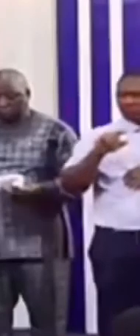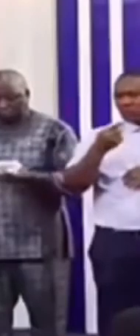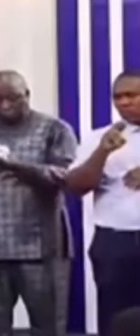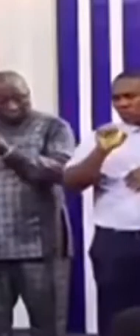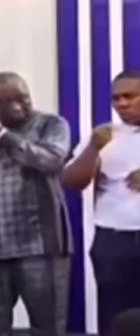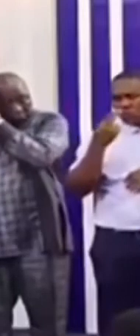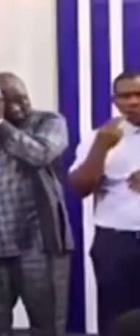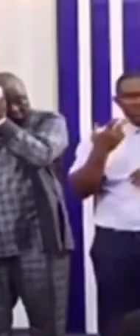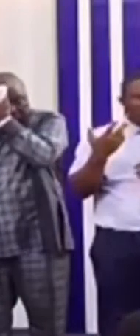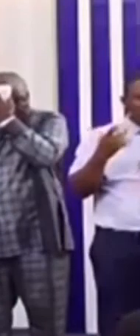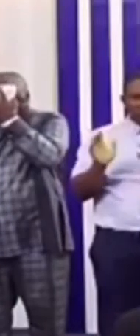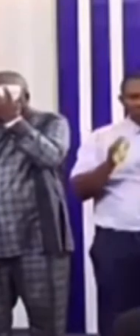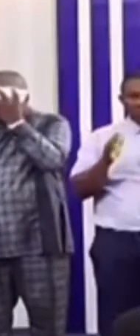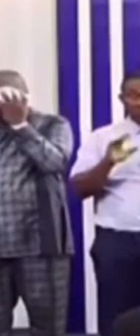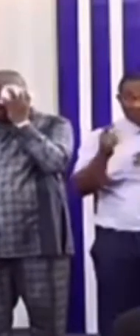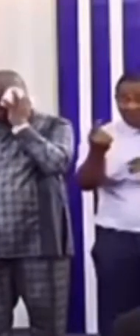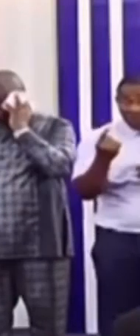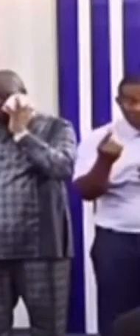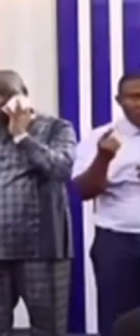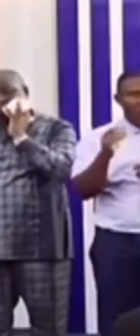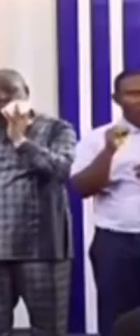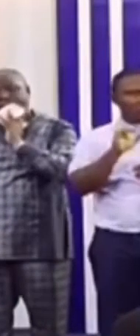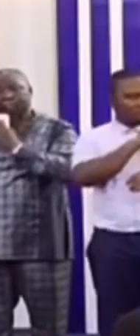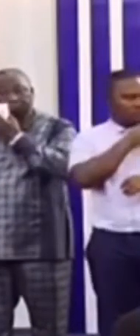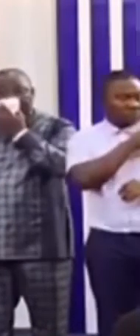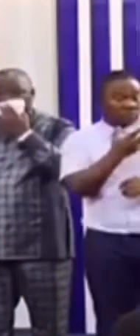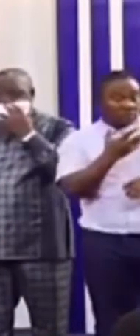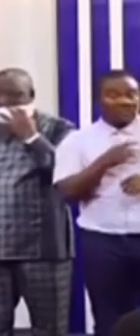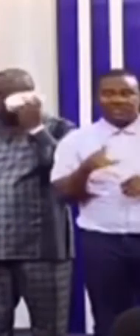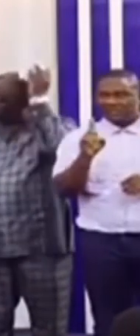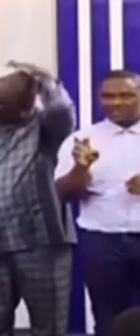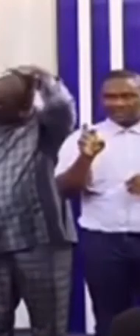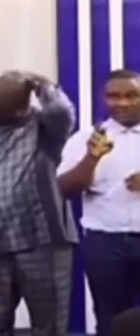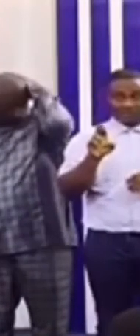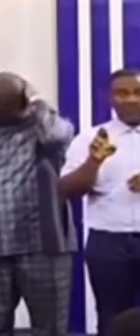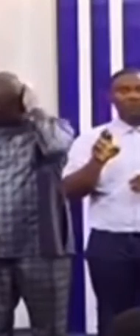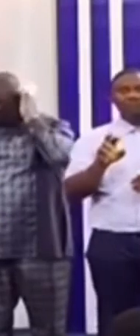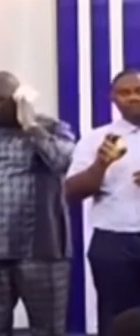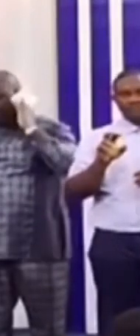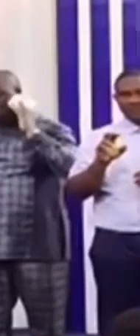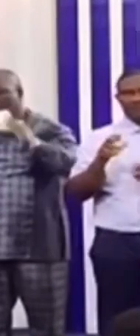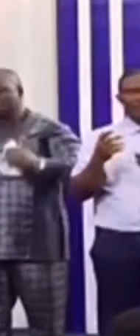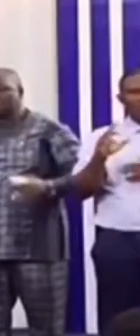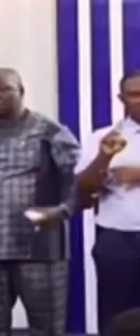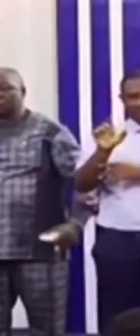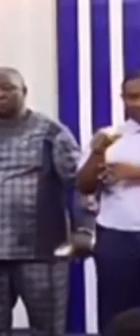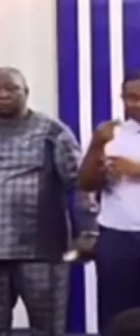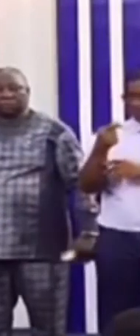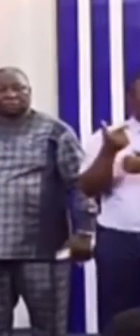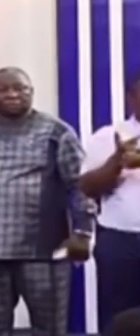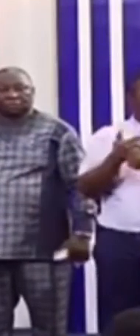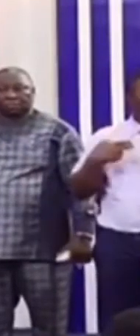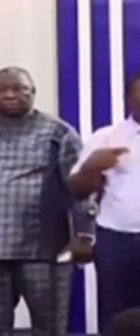with suspected incidents first show up at hospitals, I want to invite the Director General of the Ghana Health Service to reiterate what has already been announced, but it's